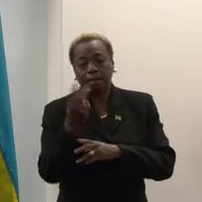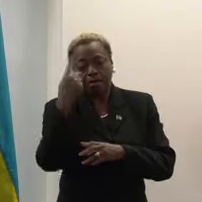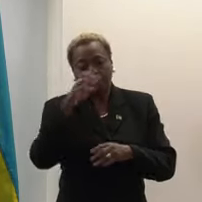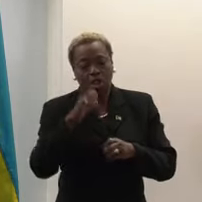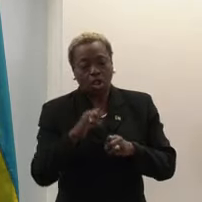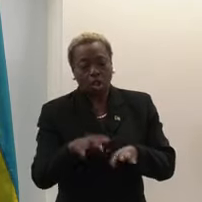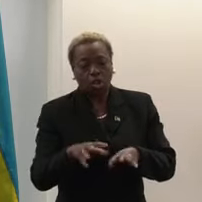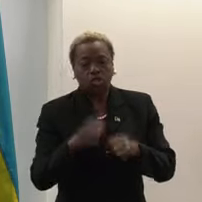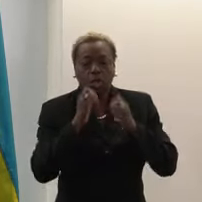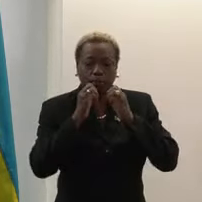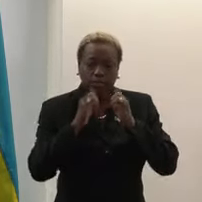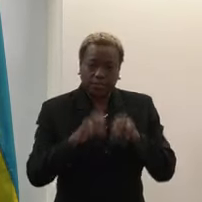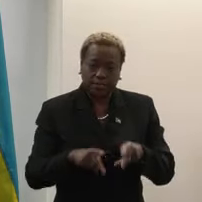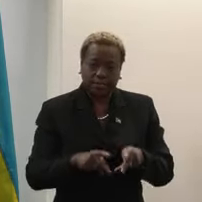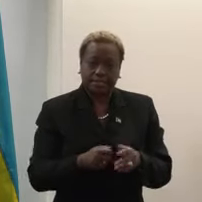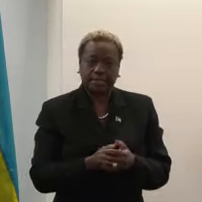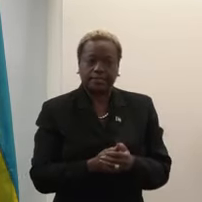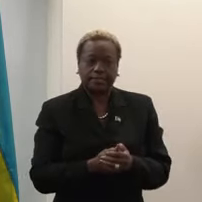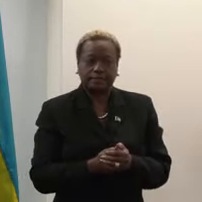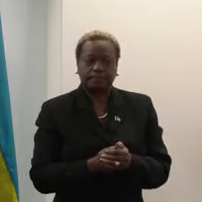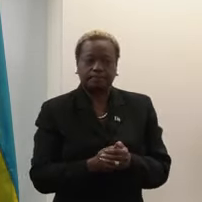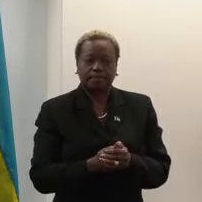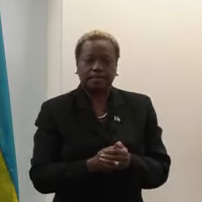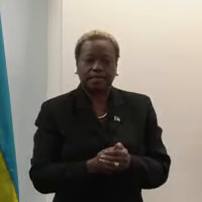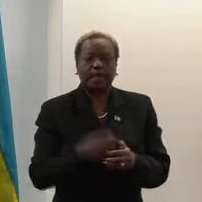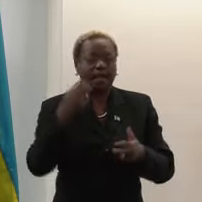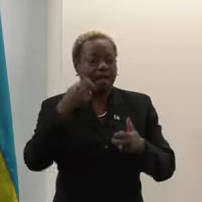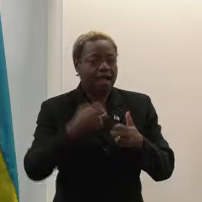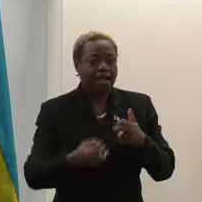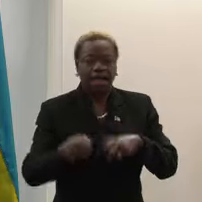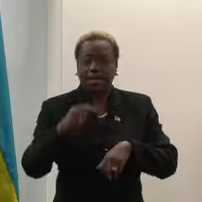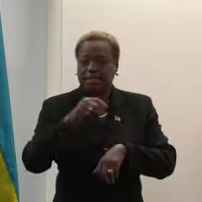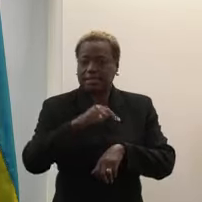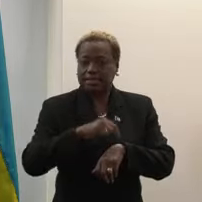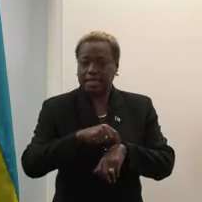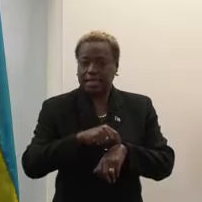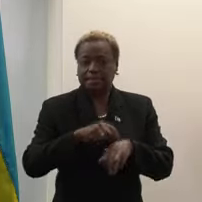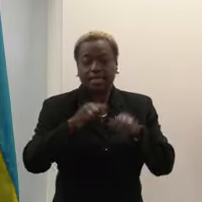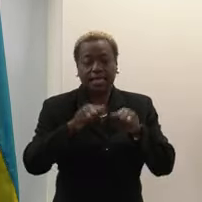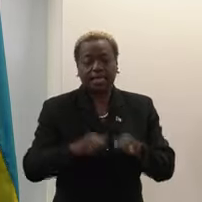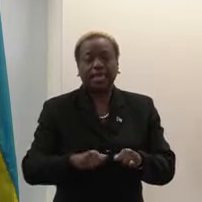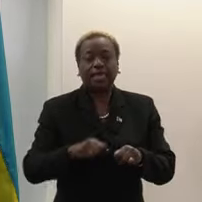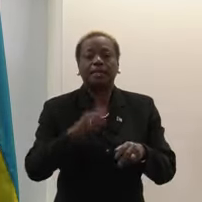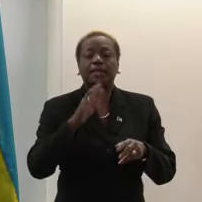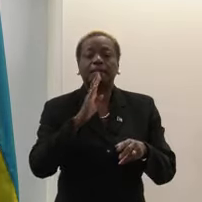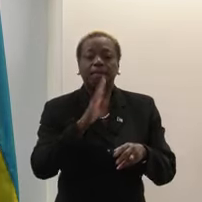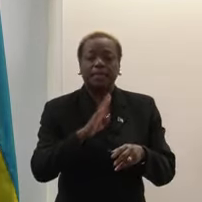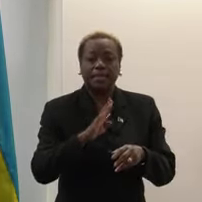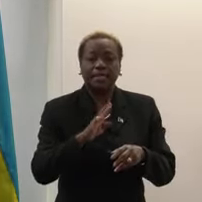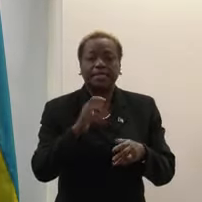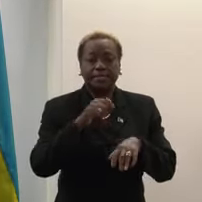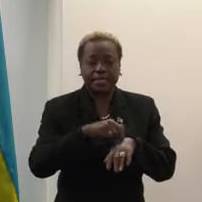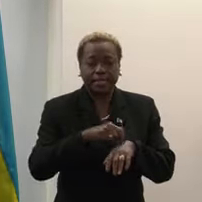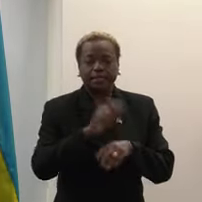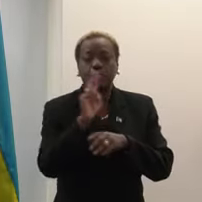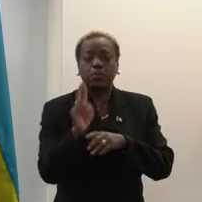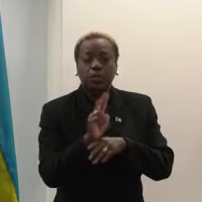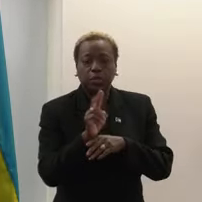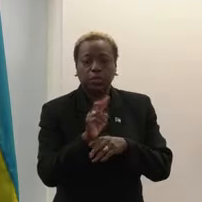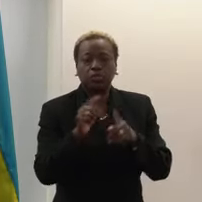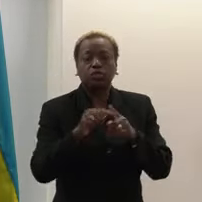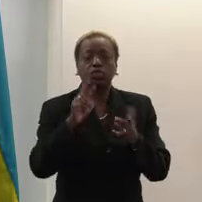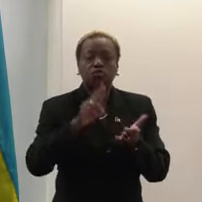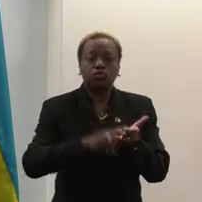lost opportunities. Hard times can be periods we use to